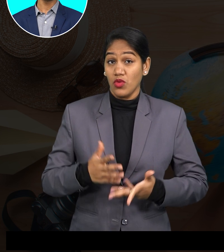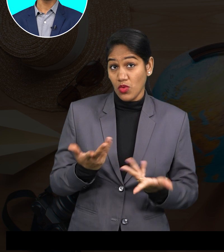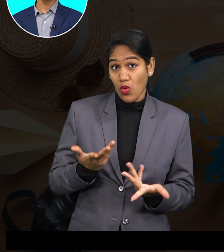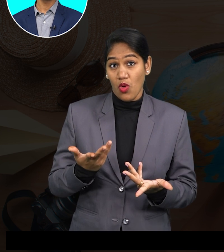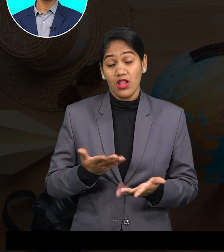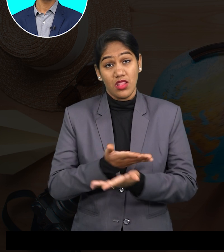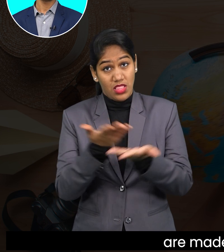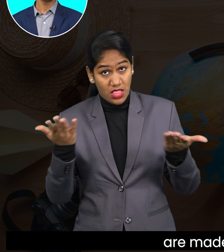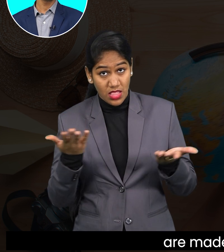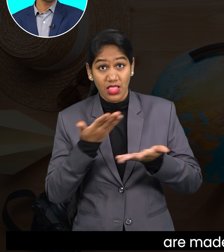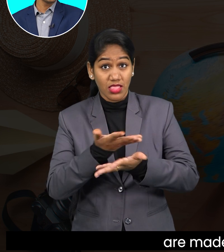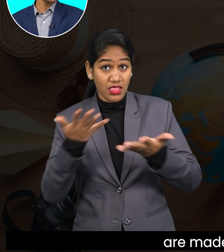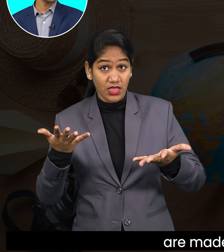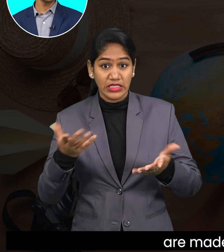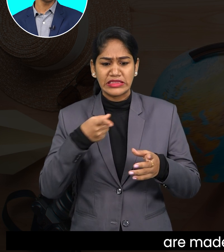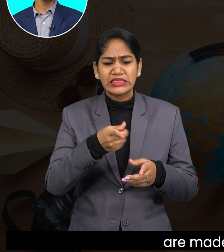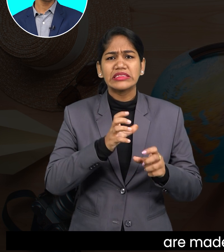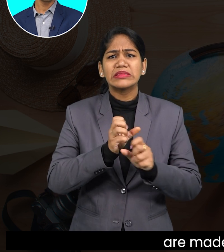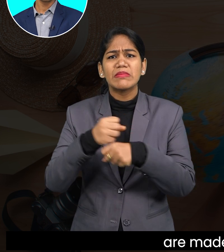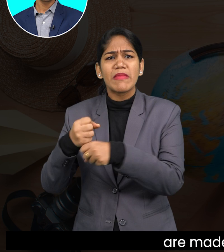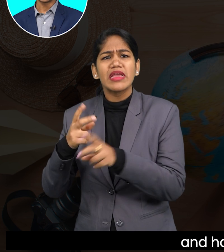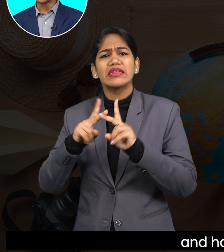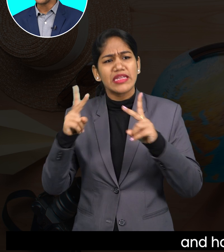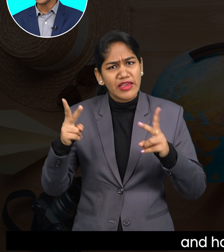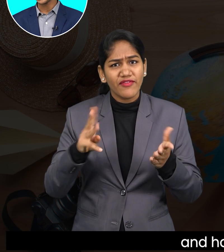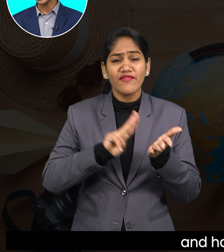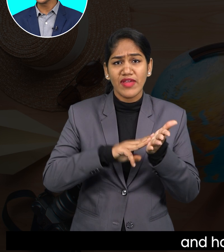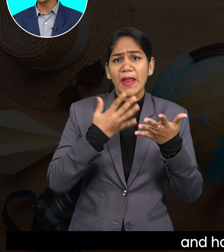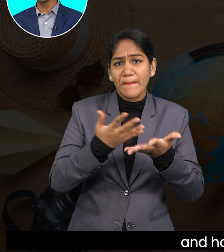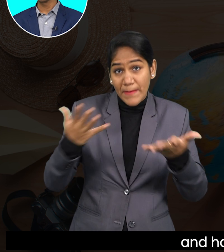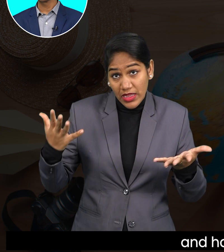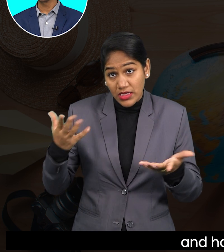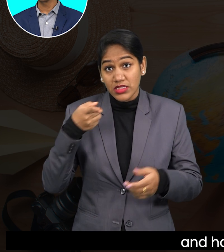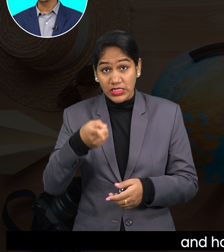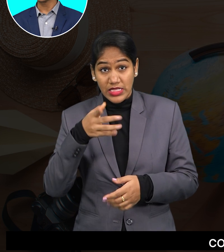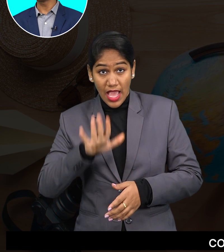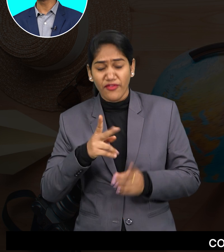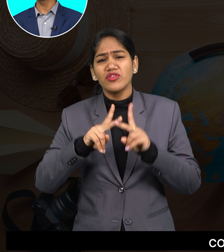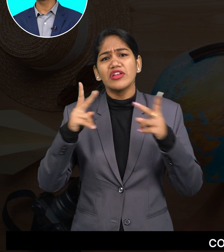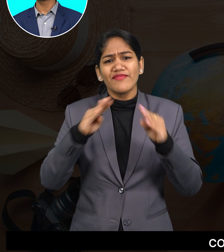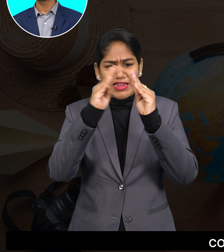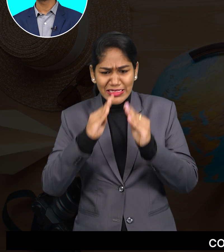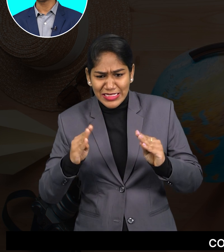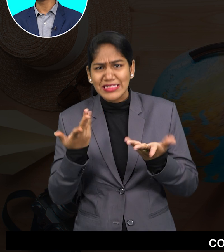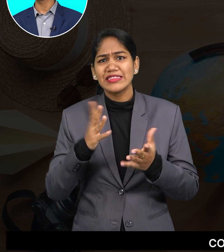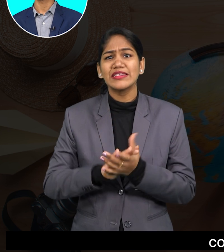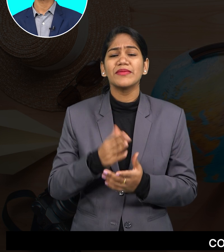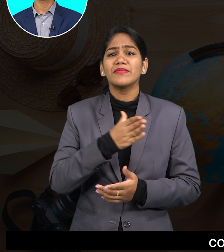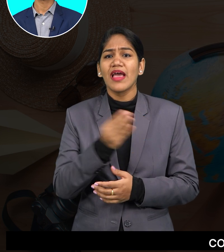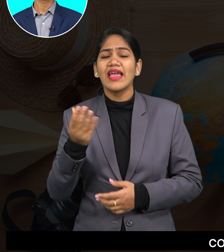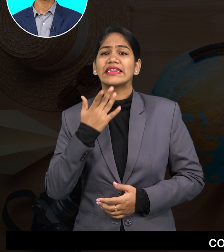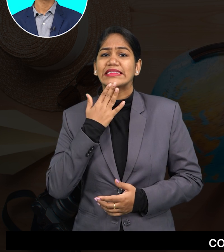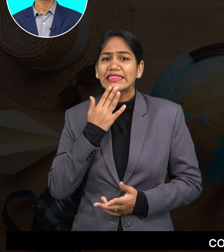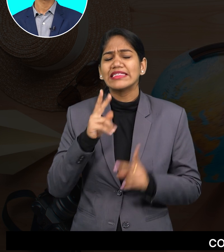All things are made of different materials and have different shapes, colors, and